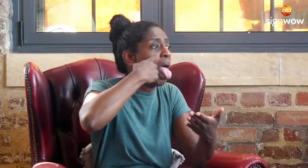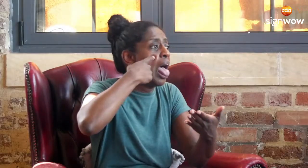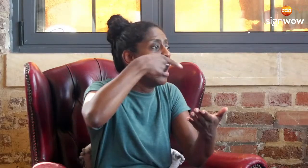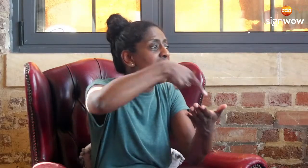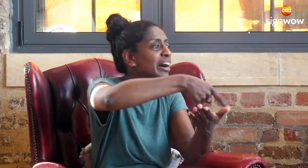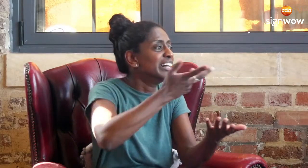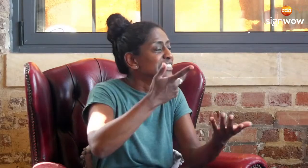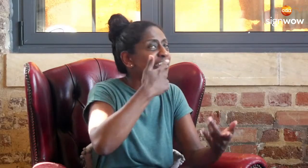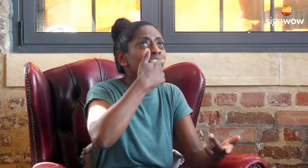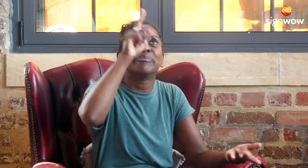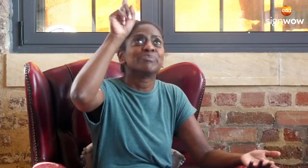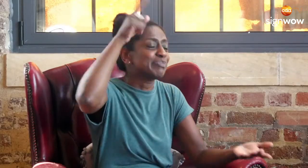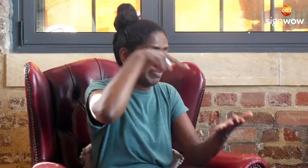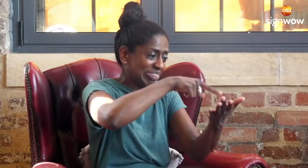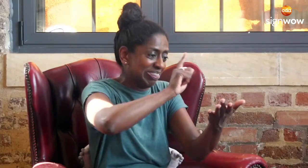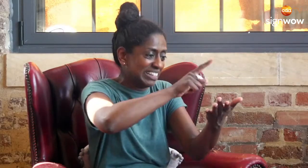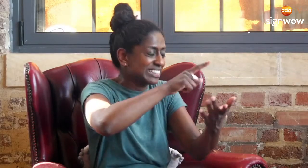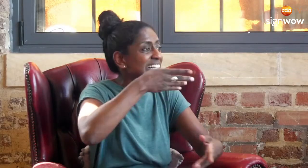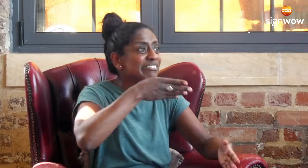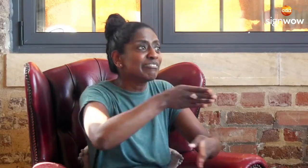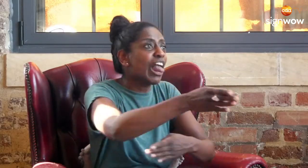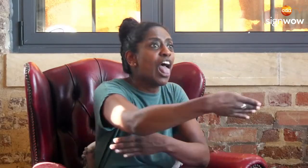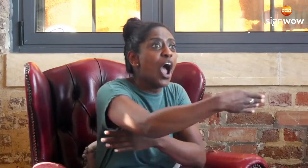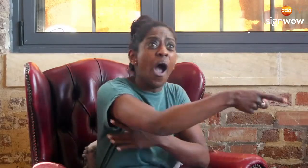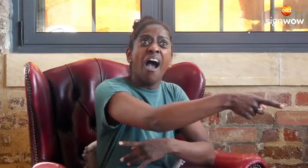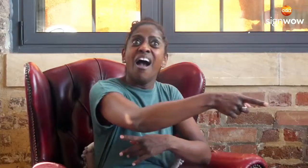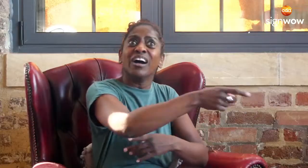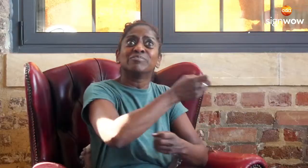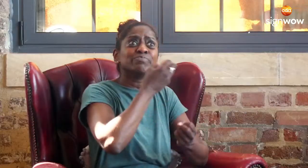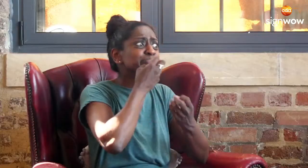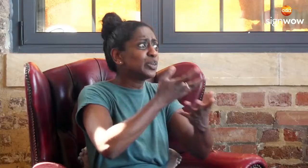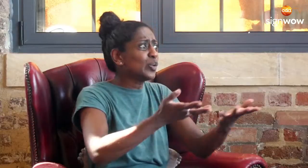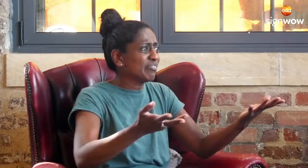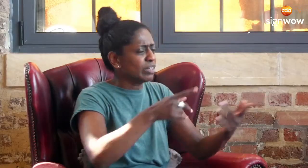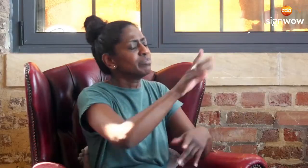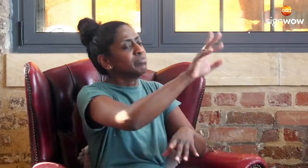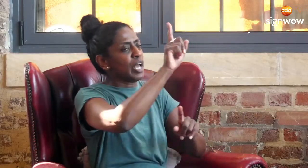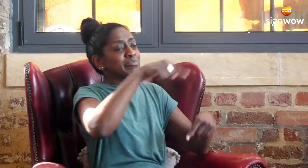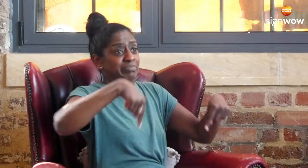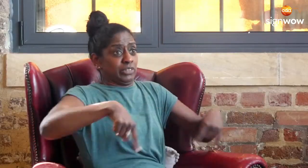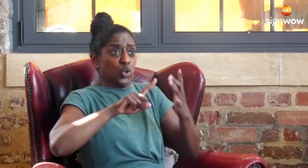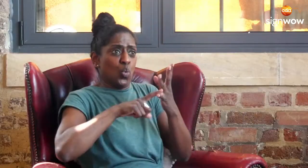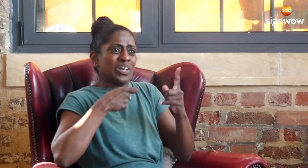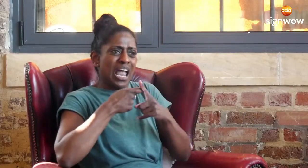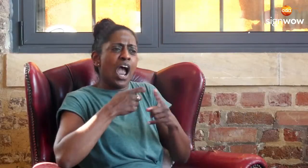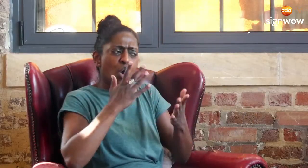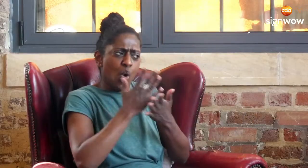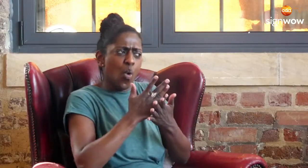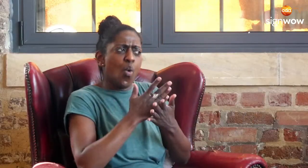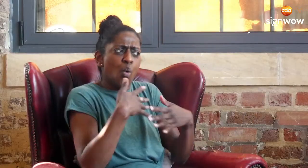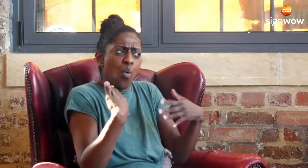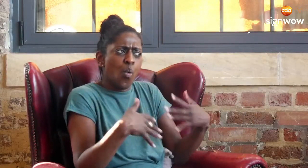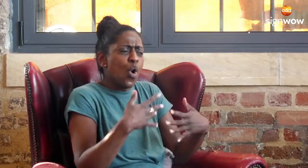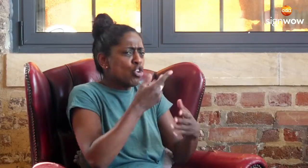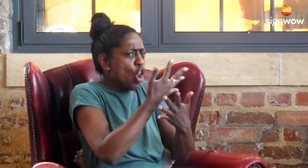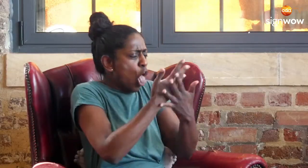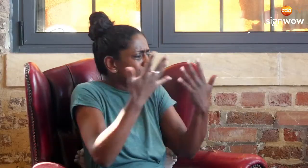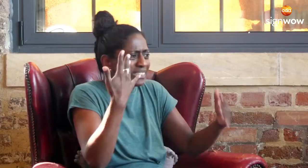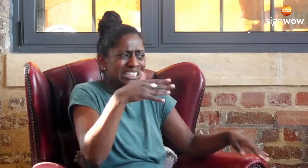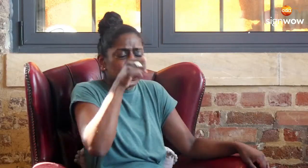map? And then I'll go. And I think, okay, let's head there. It's a beautiful place that I wouldn't have known anything about. And there are so many